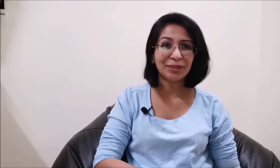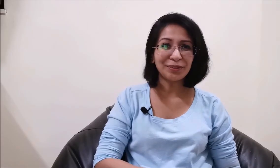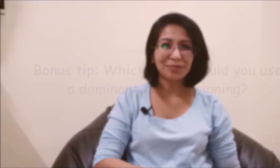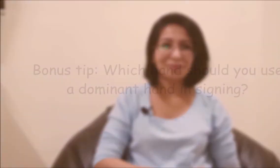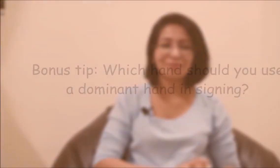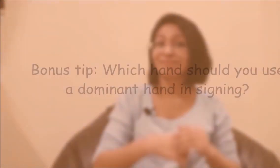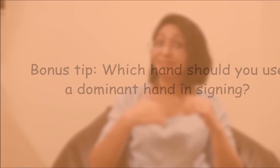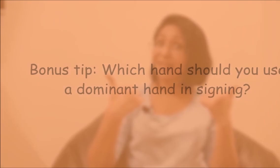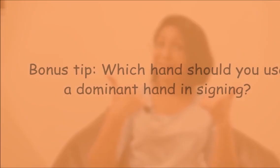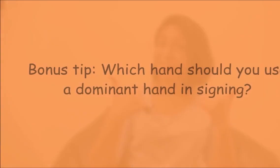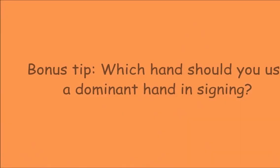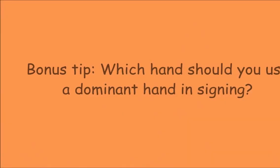Cool. Yeah.